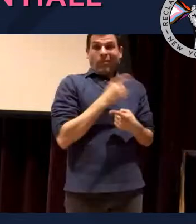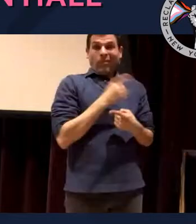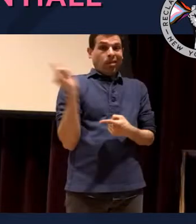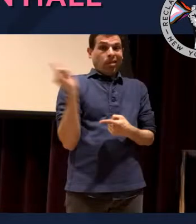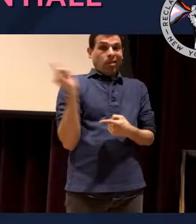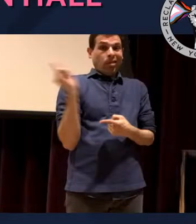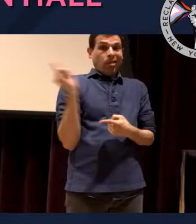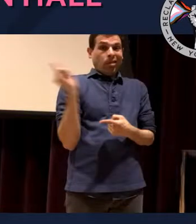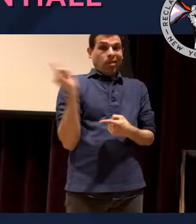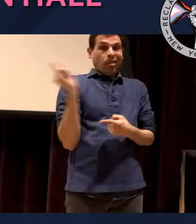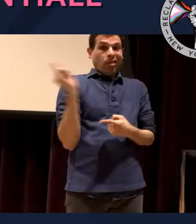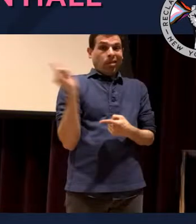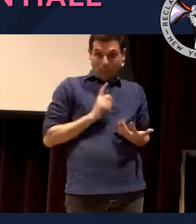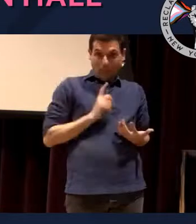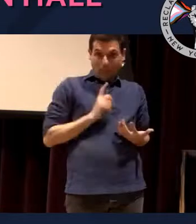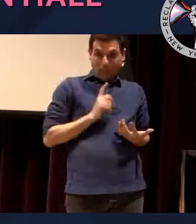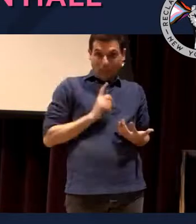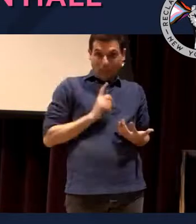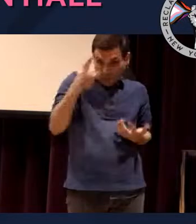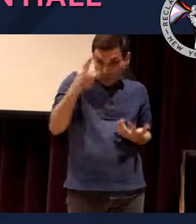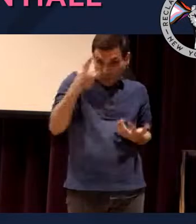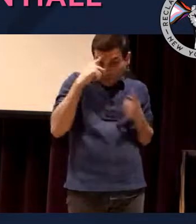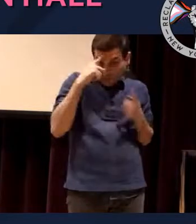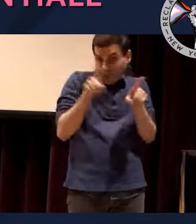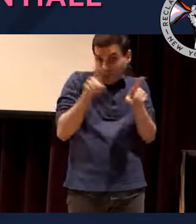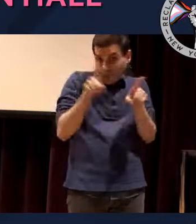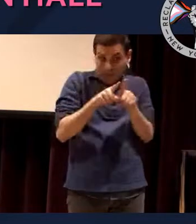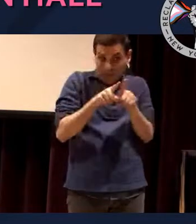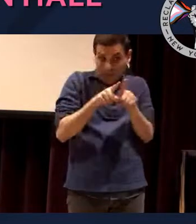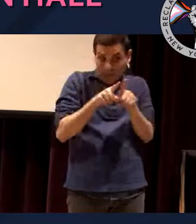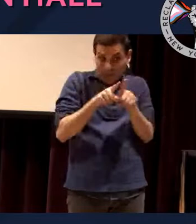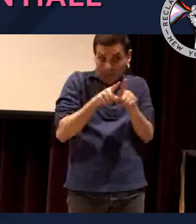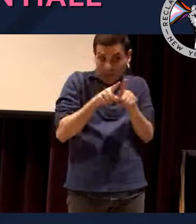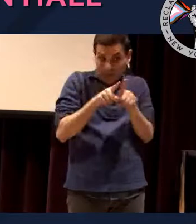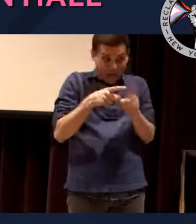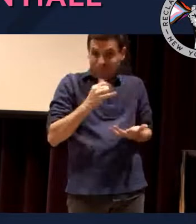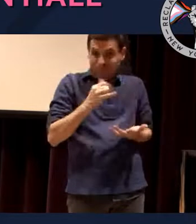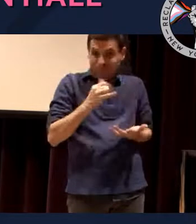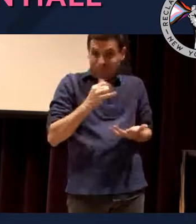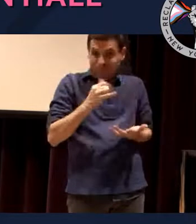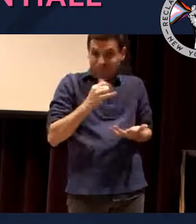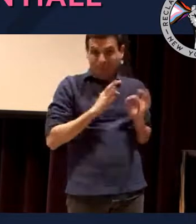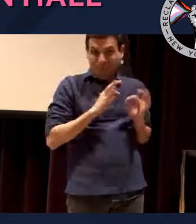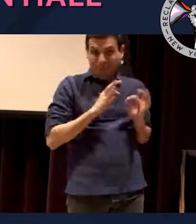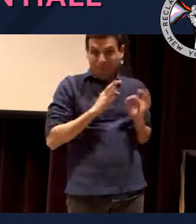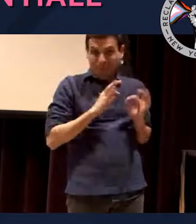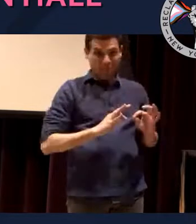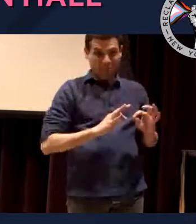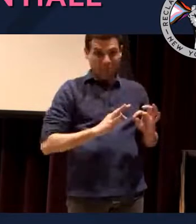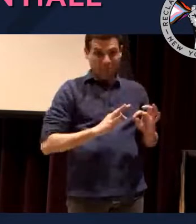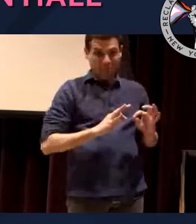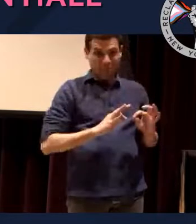screwed up. Drag Queen Story Hour. We'll do that. I We'll know do you're with the drag story.